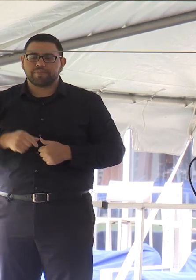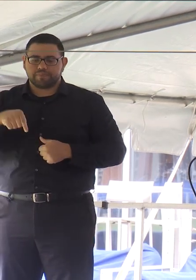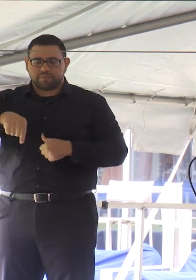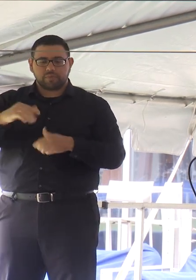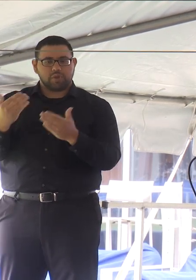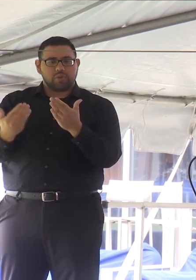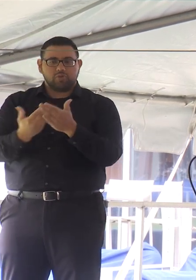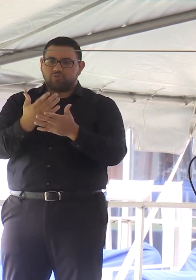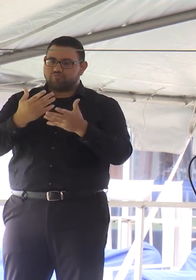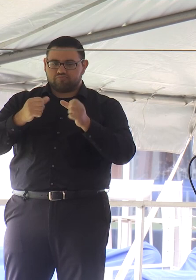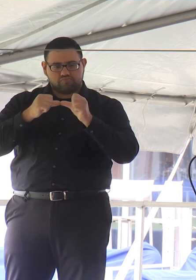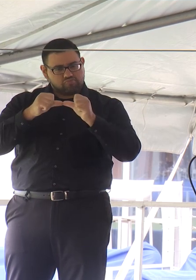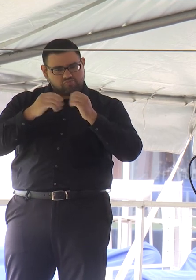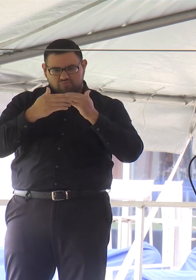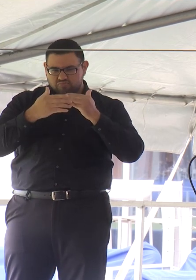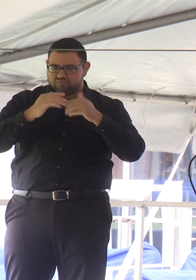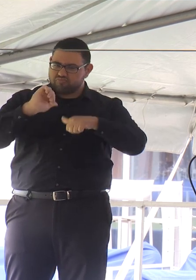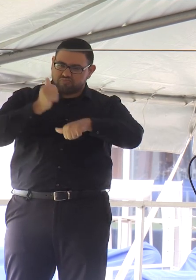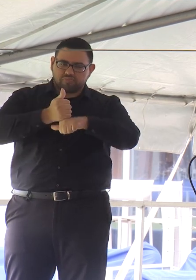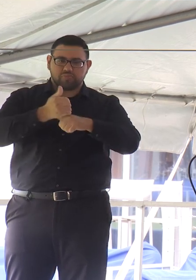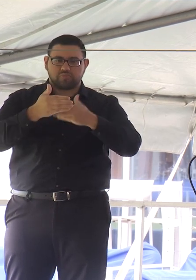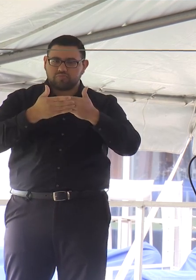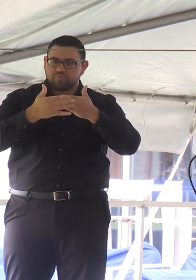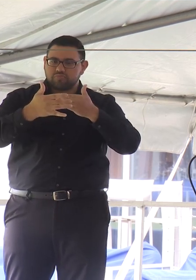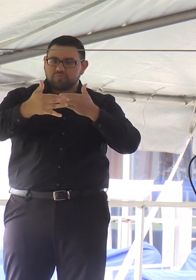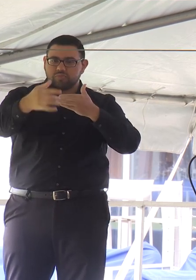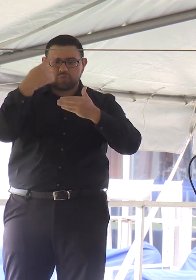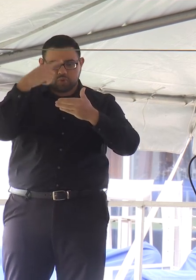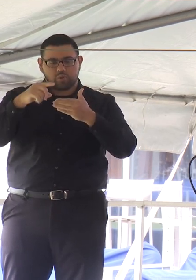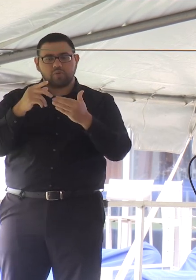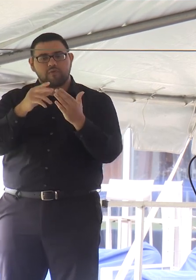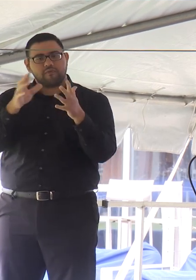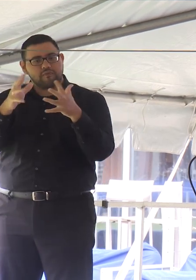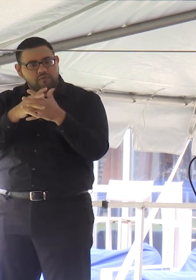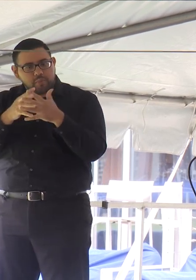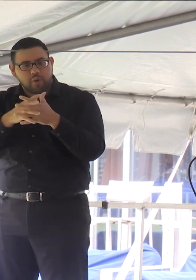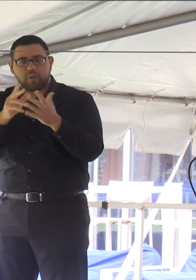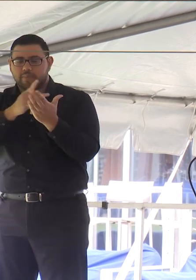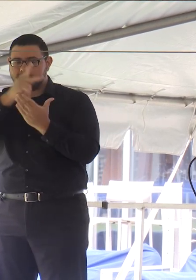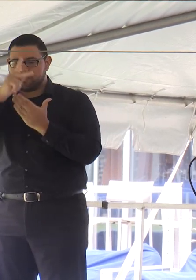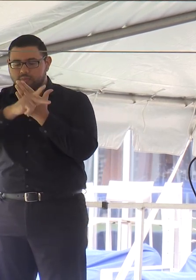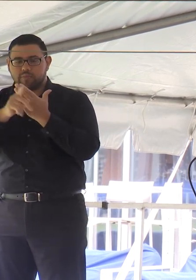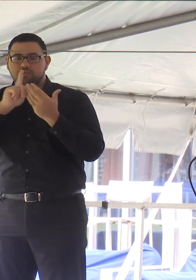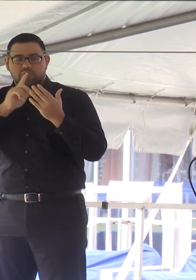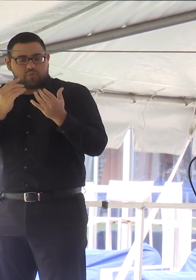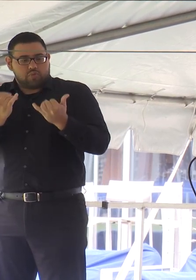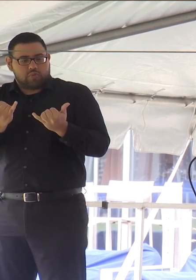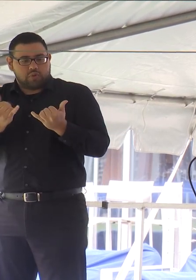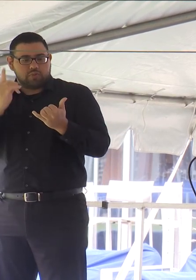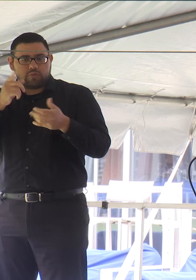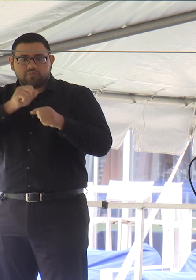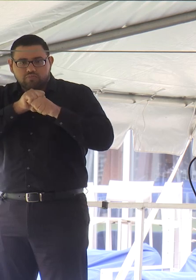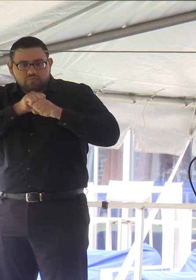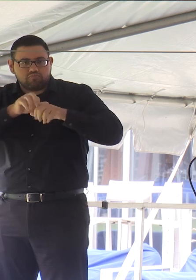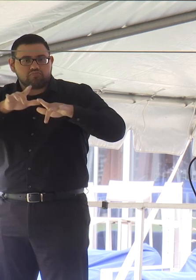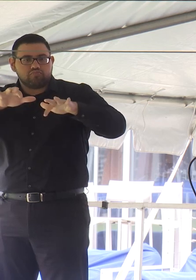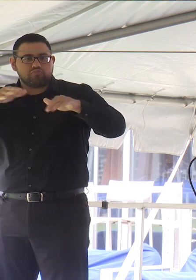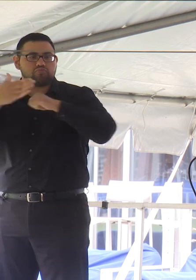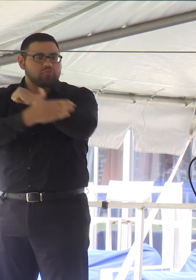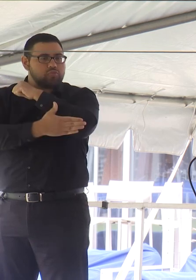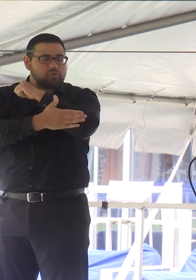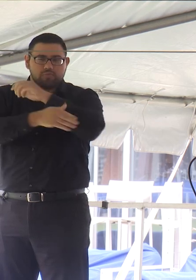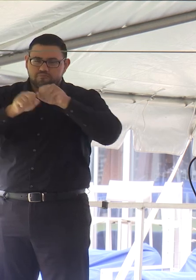new standard for UTRGV. It's going to set a new standard for our football program. And today it's going to send a message around the